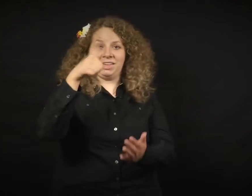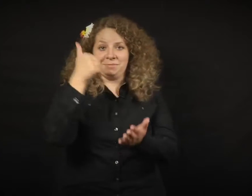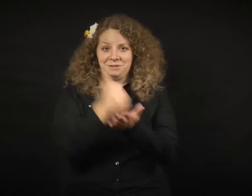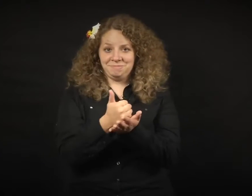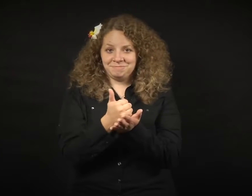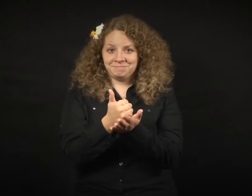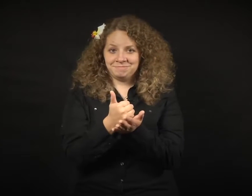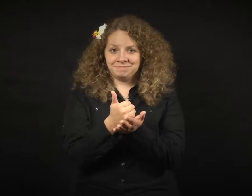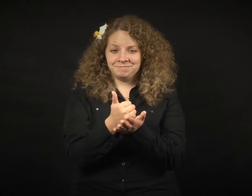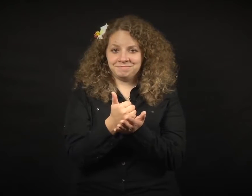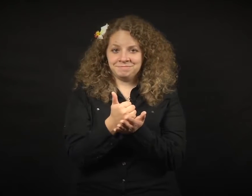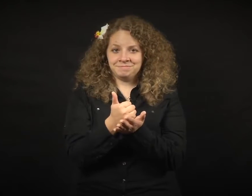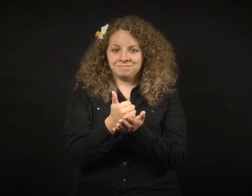amen.